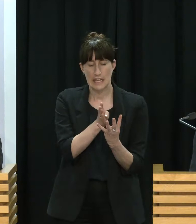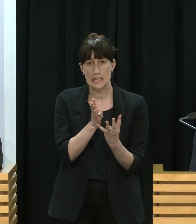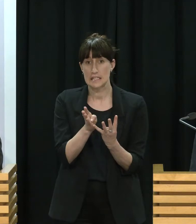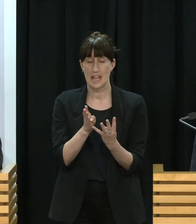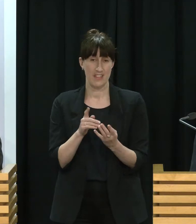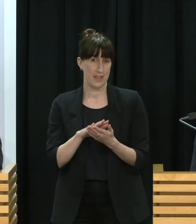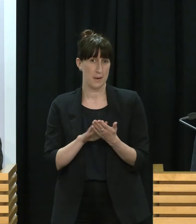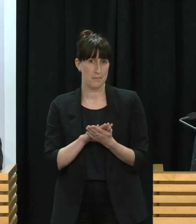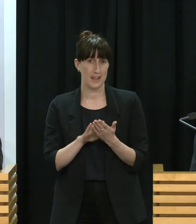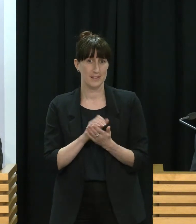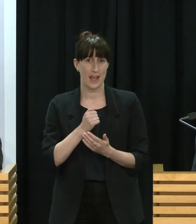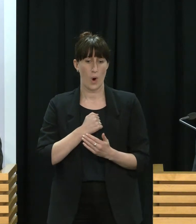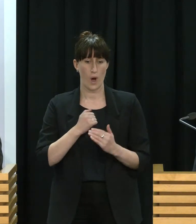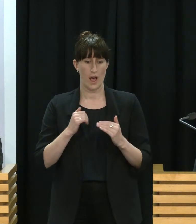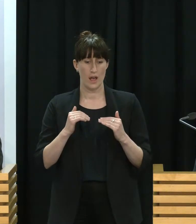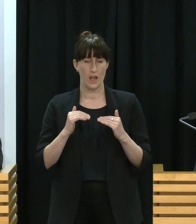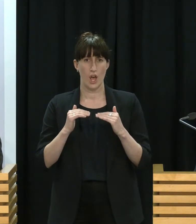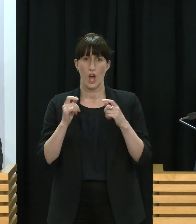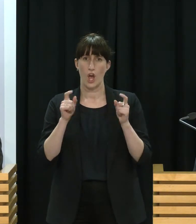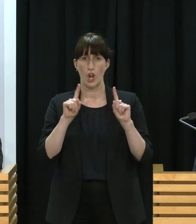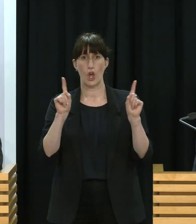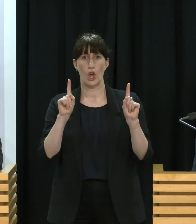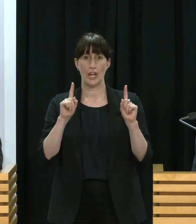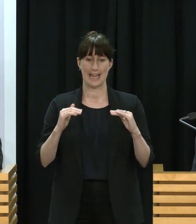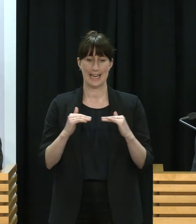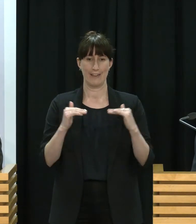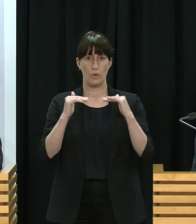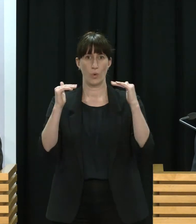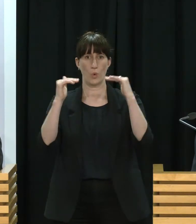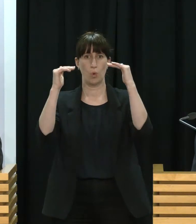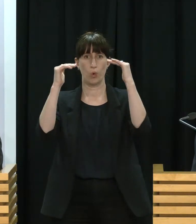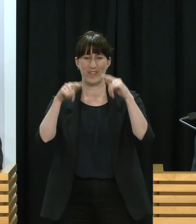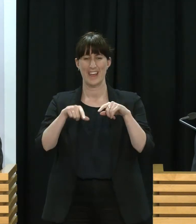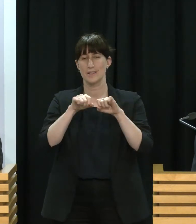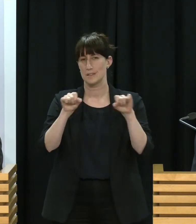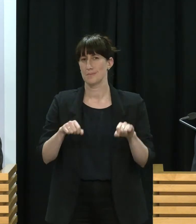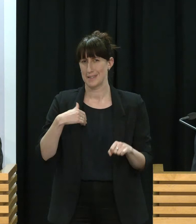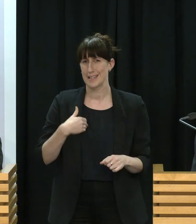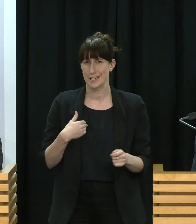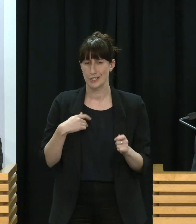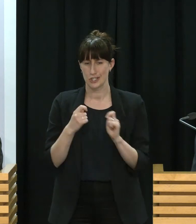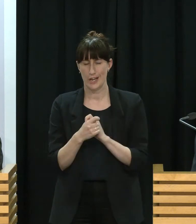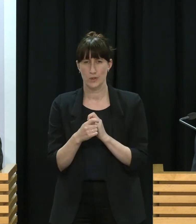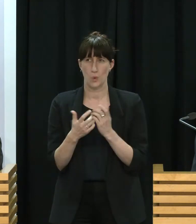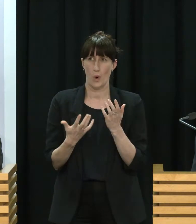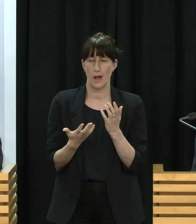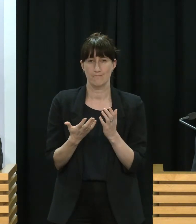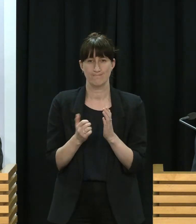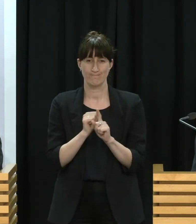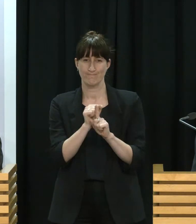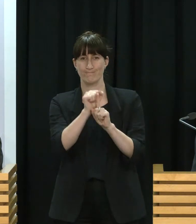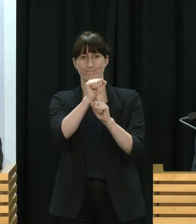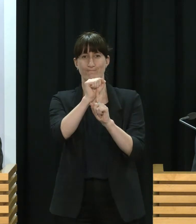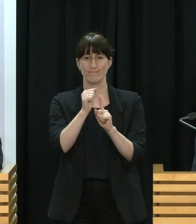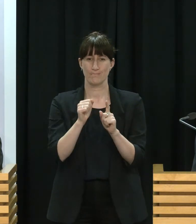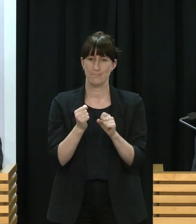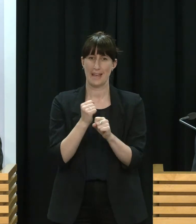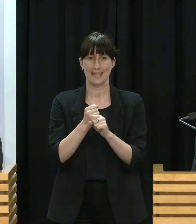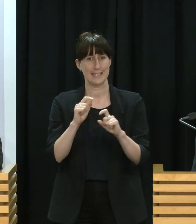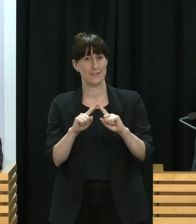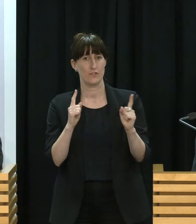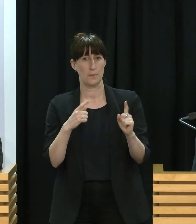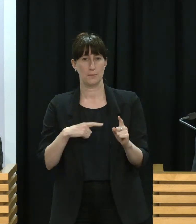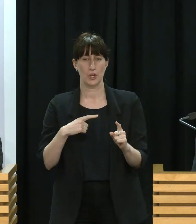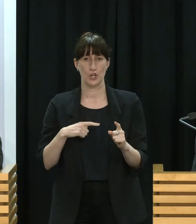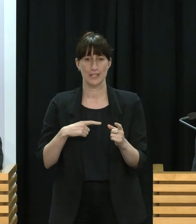that we need to have more nuanced levels. Like, what is the barrier to mandating, for example, what they've suggested, the QR codes